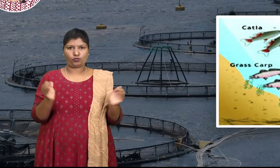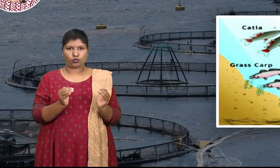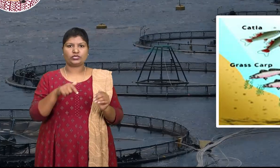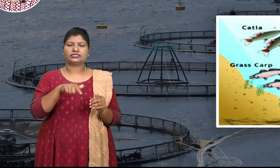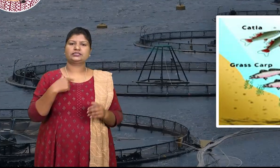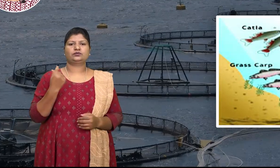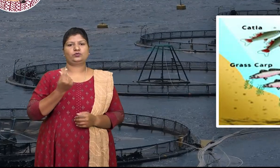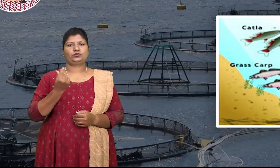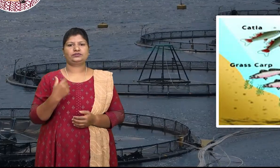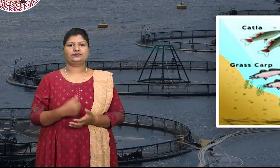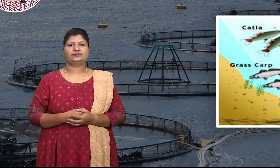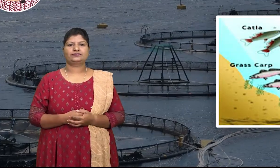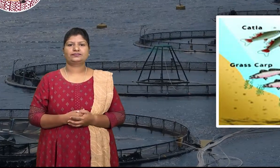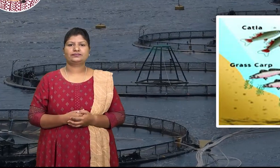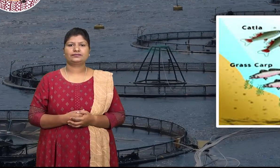is used.